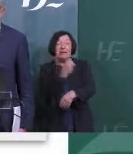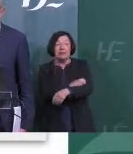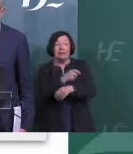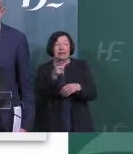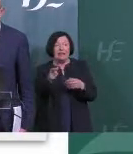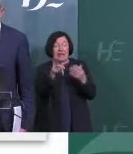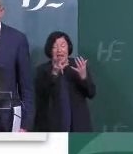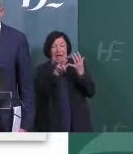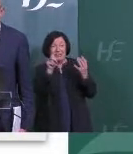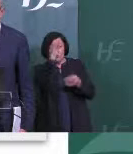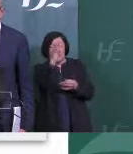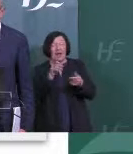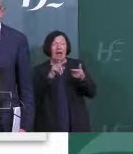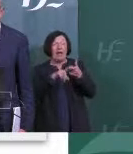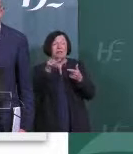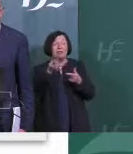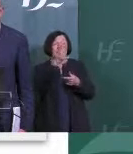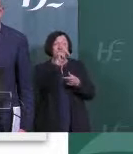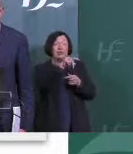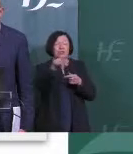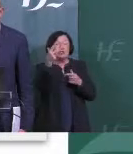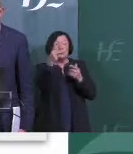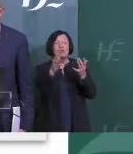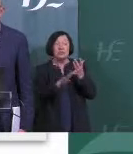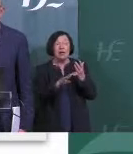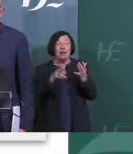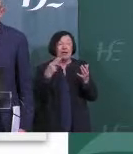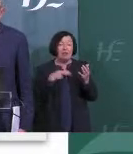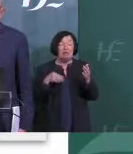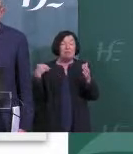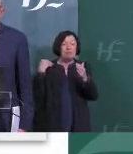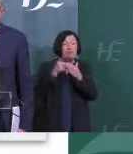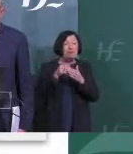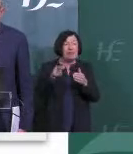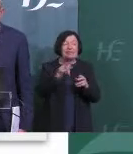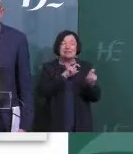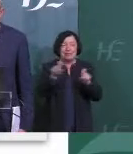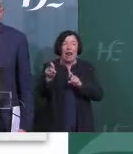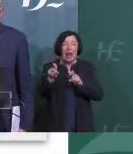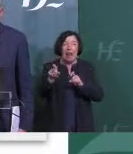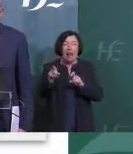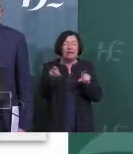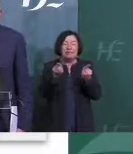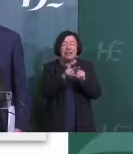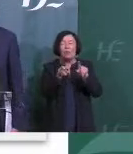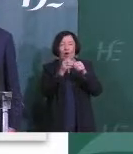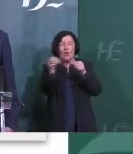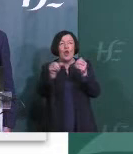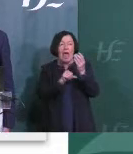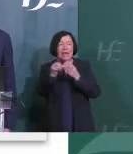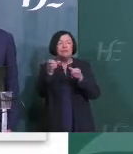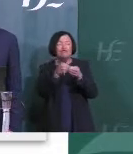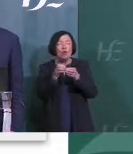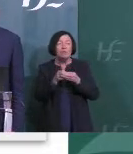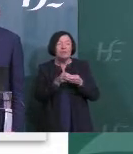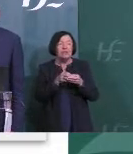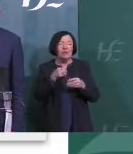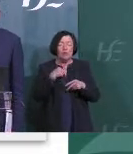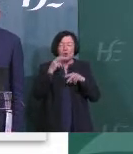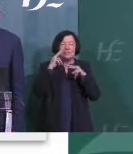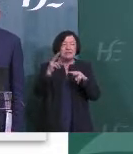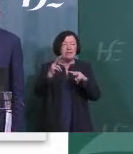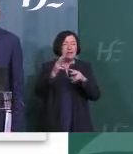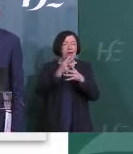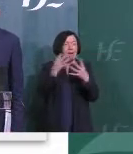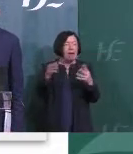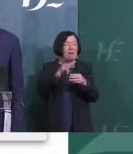be 90%. And 30, 39-year-olds may well reach that yet because it's still active, similarly with the other age groups. So we're seeing